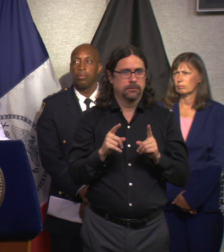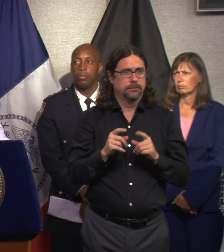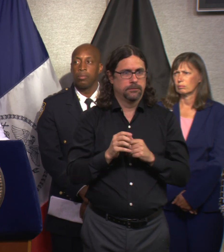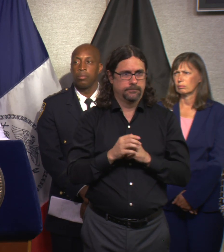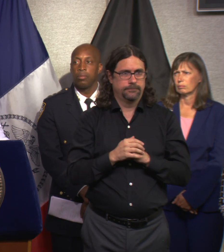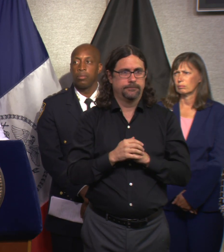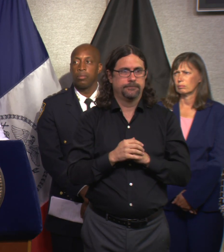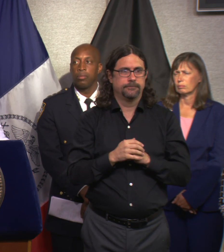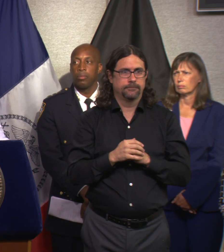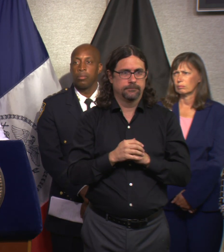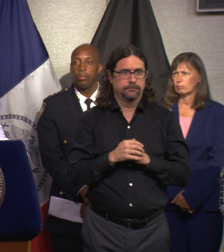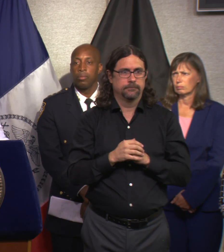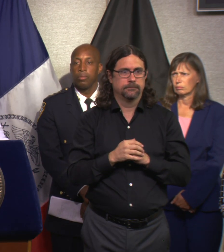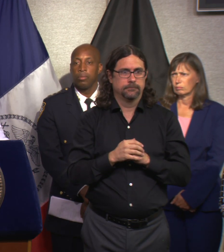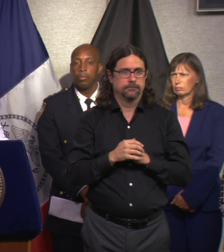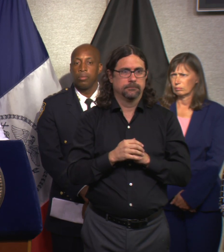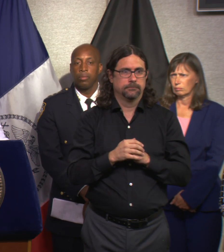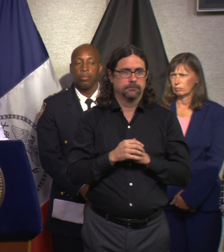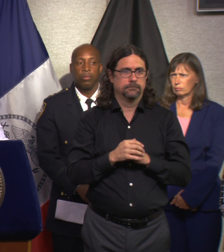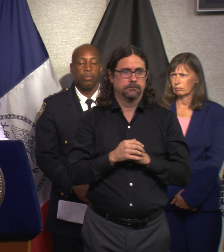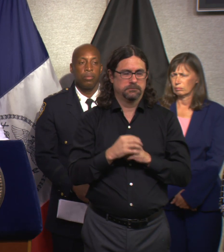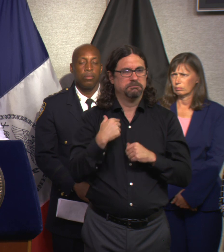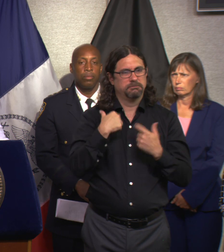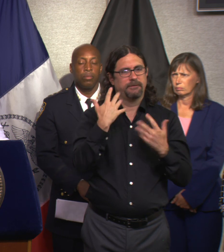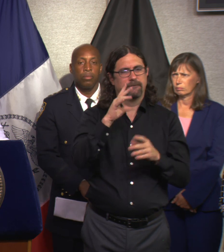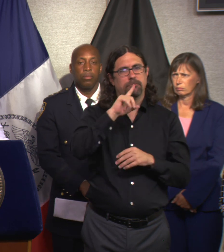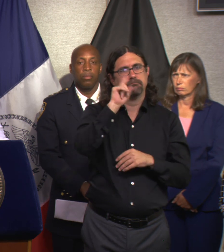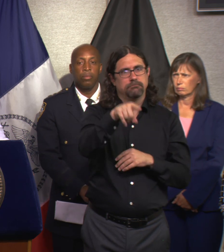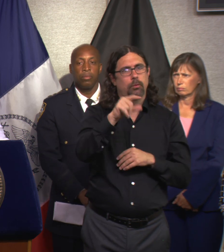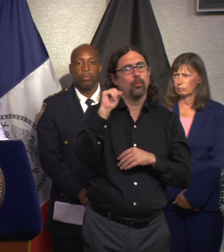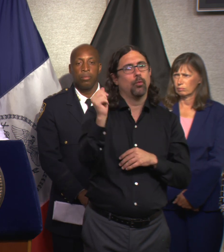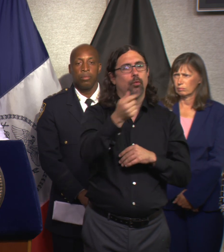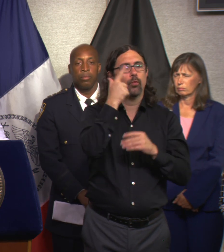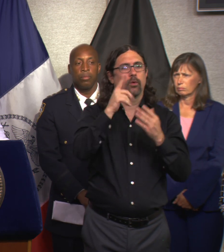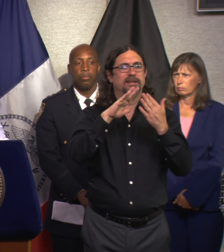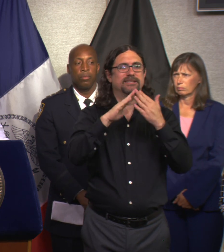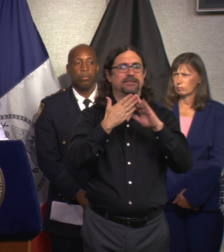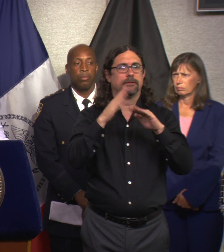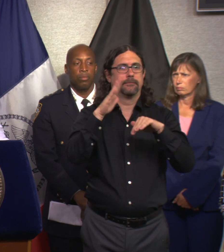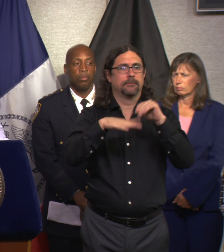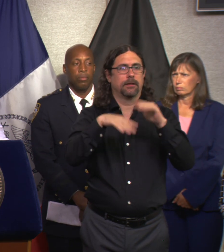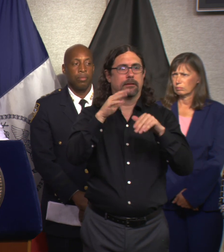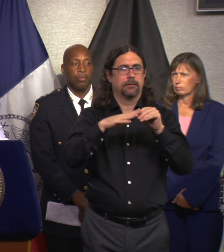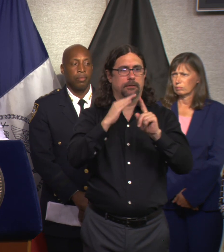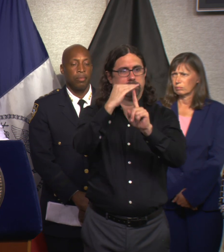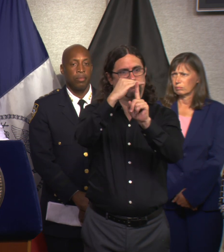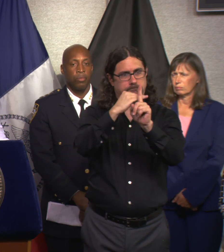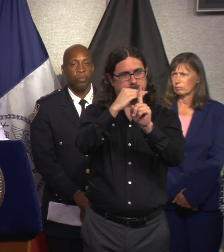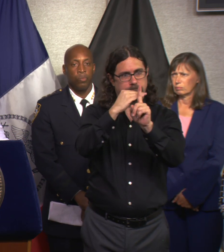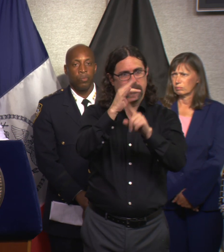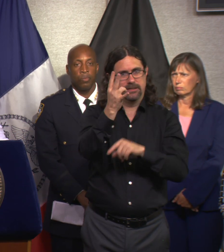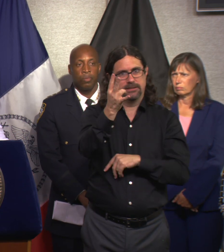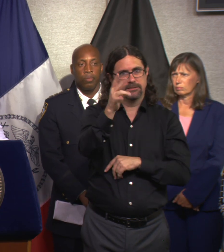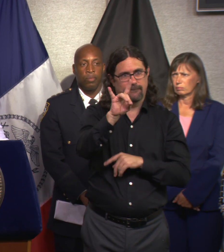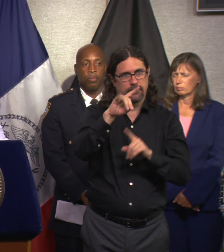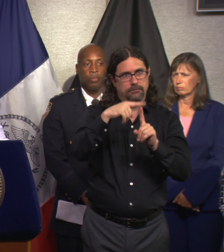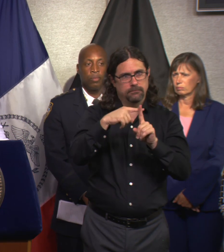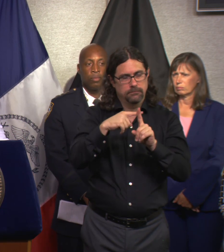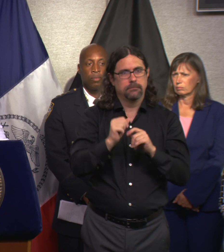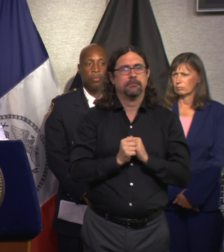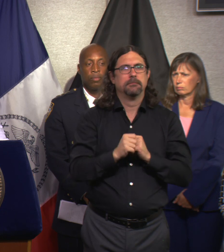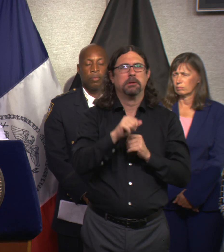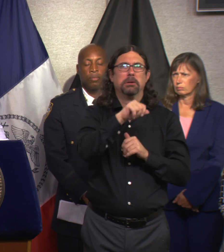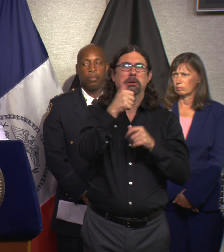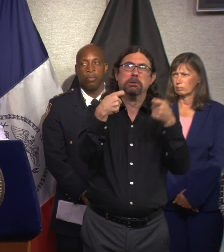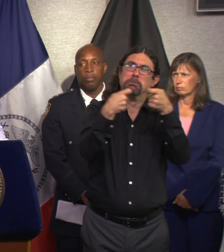and will continually remind people to only use the energy they need. So I want to believe